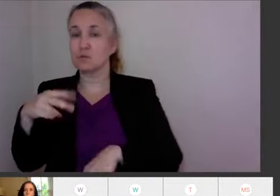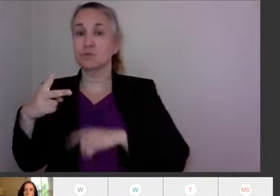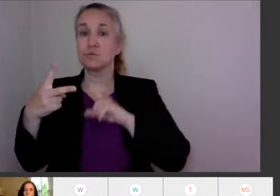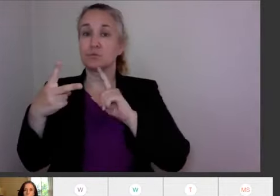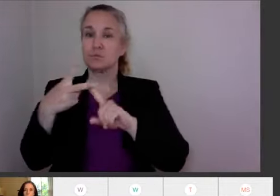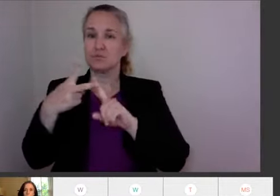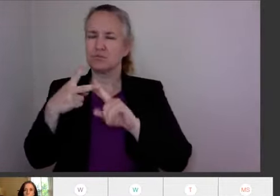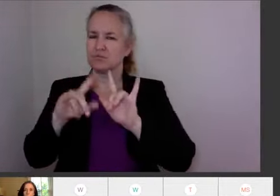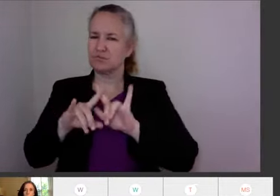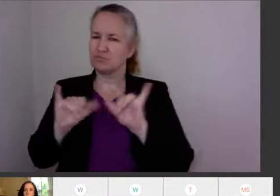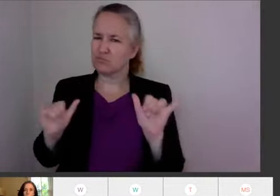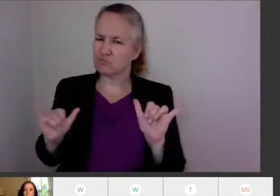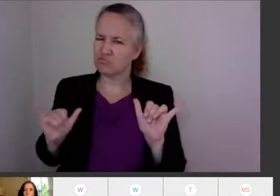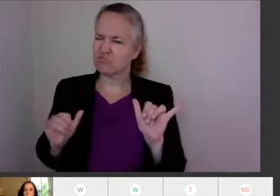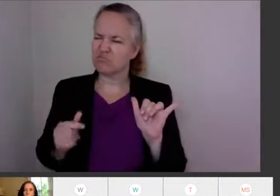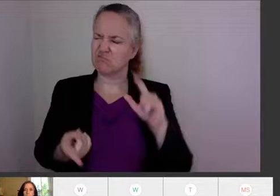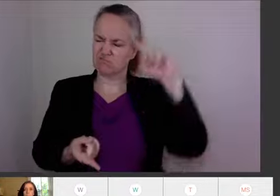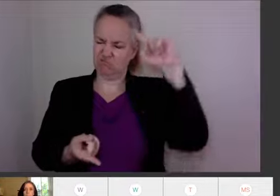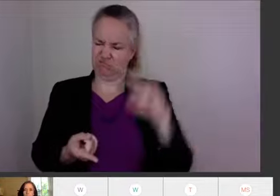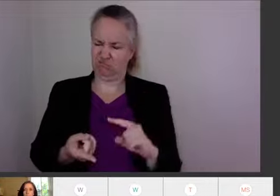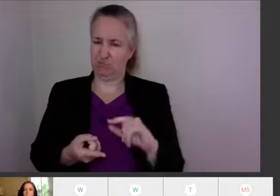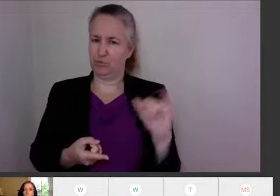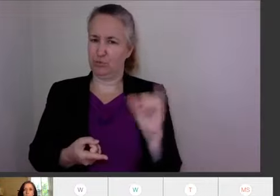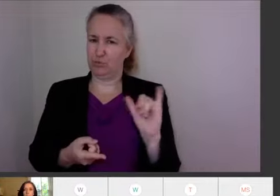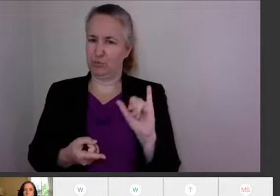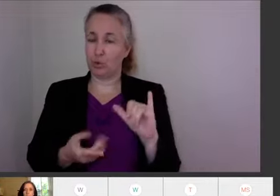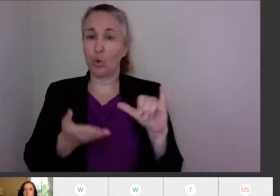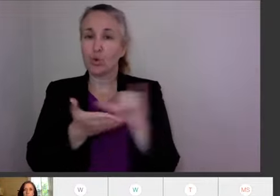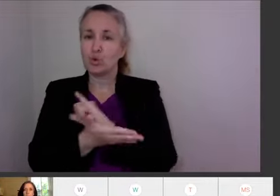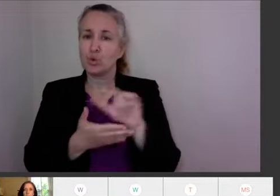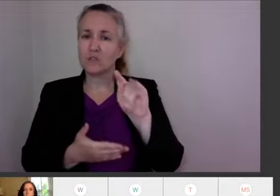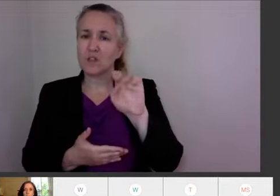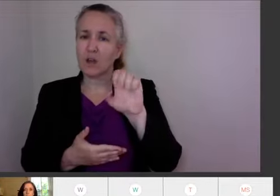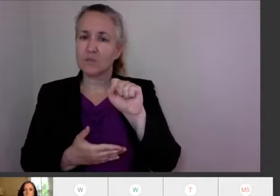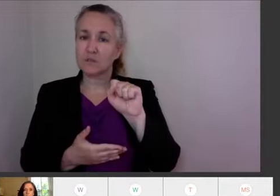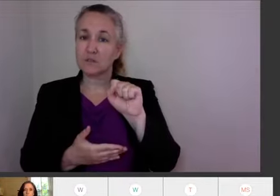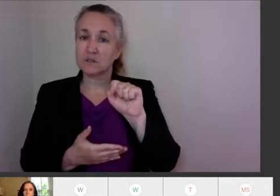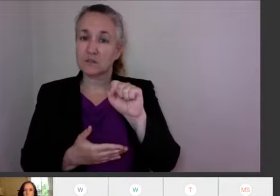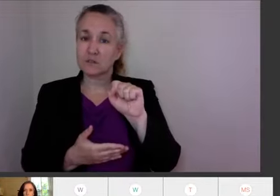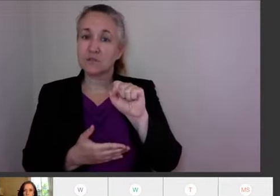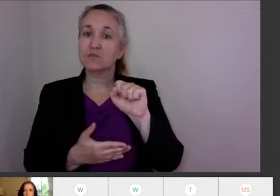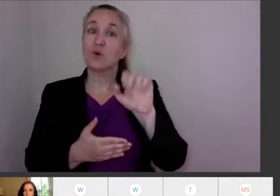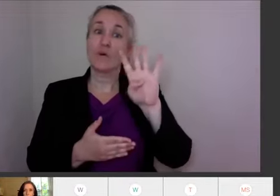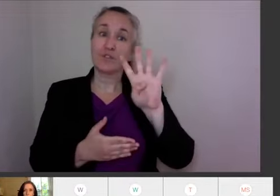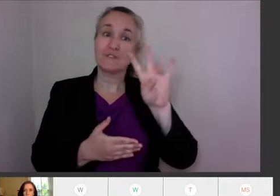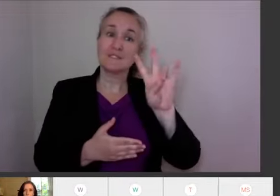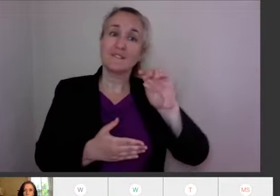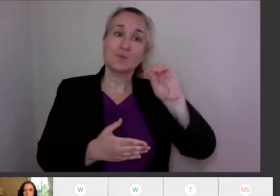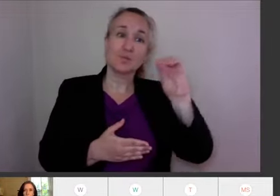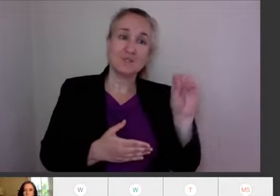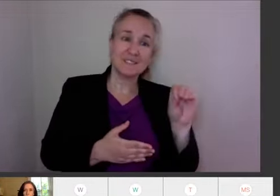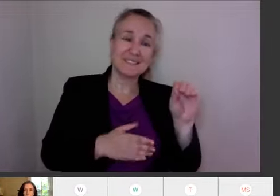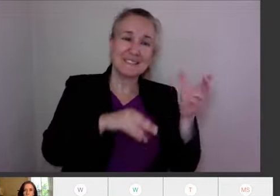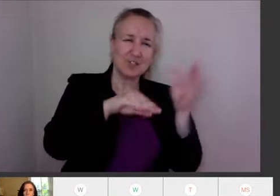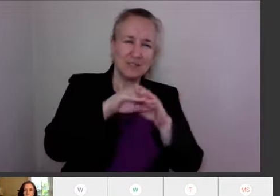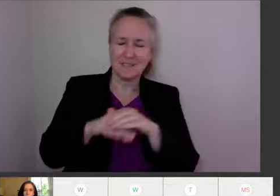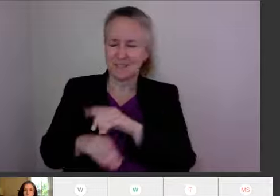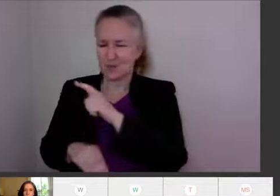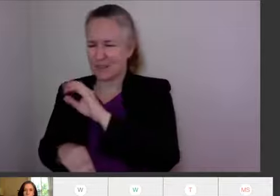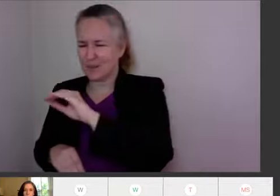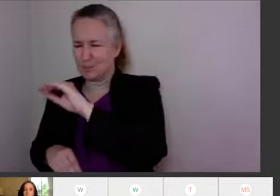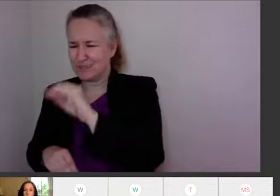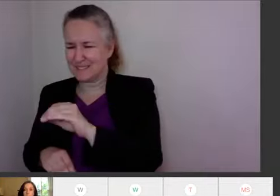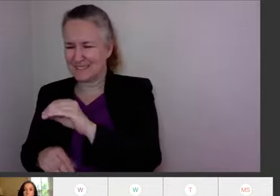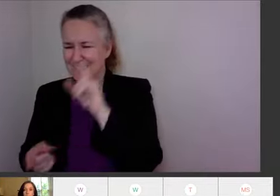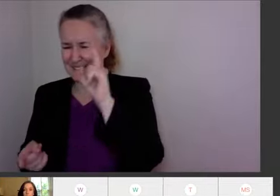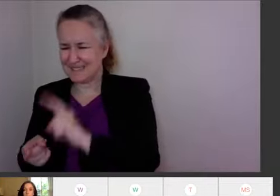significant decrease. Looking at the New York Times numbers, the 14-day average, 47% increase, but 29% decrease in deaths.